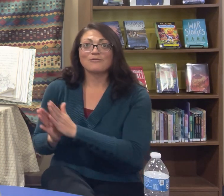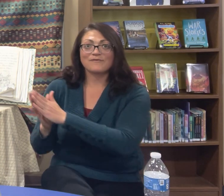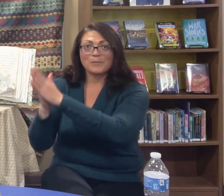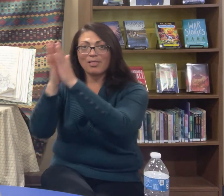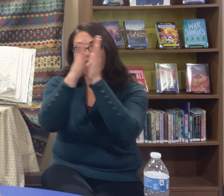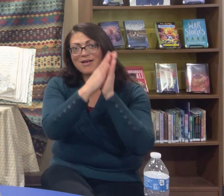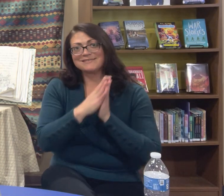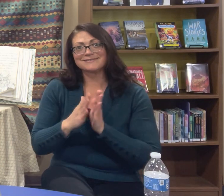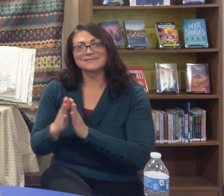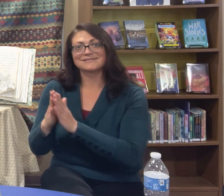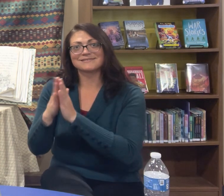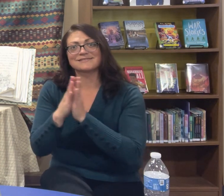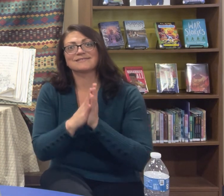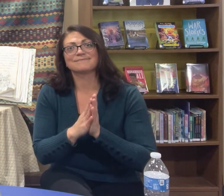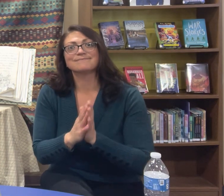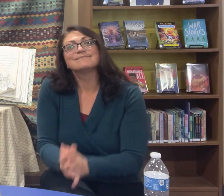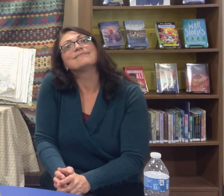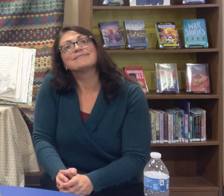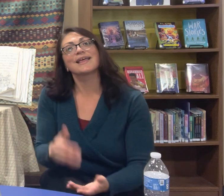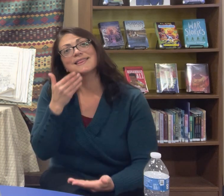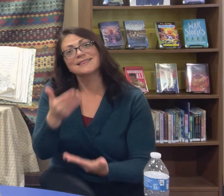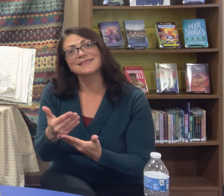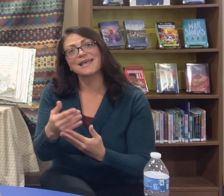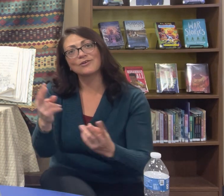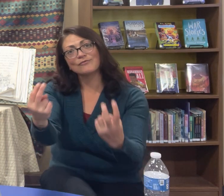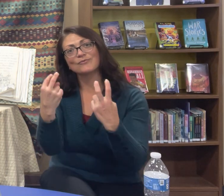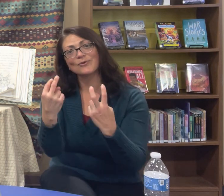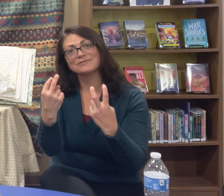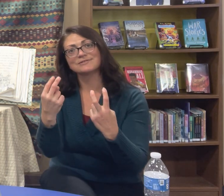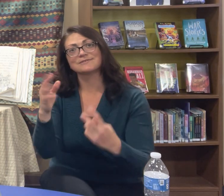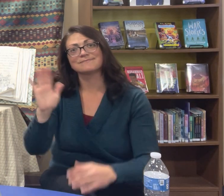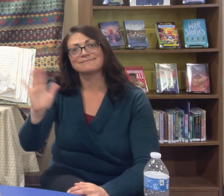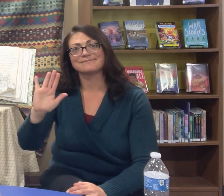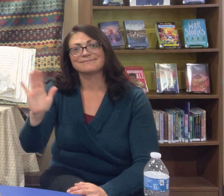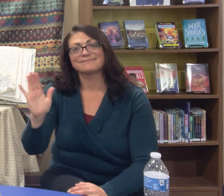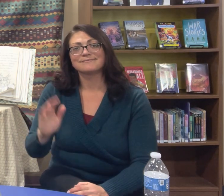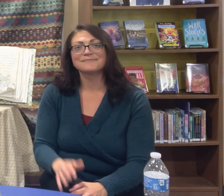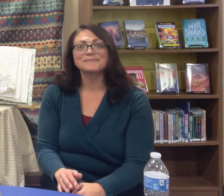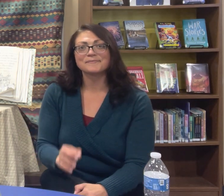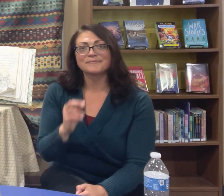Thanks for tuning in today, guys. See you soon.